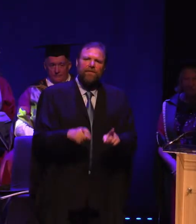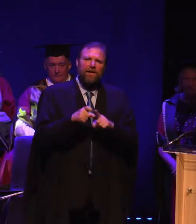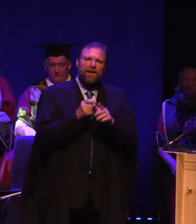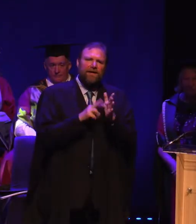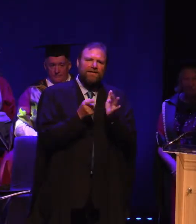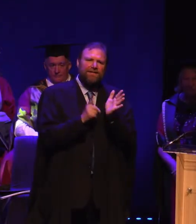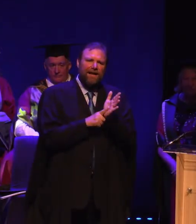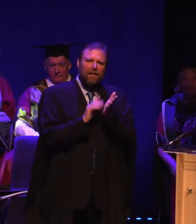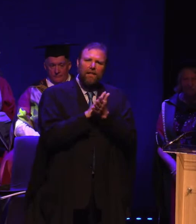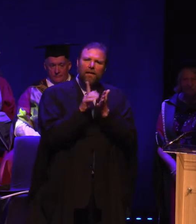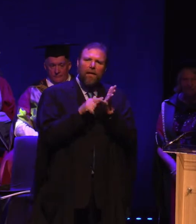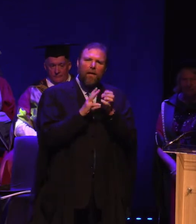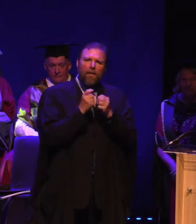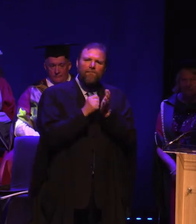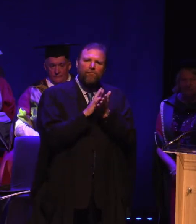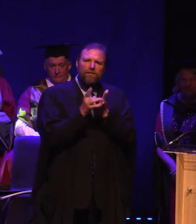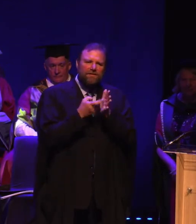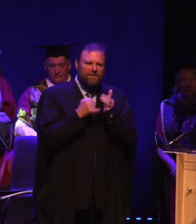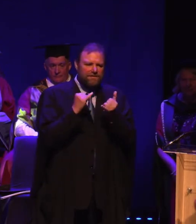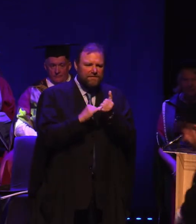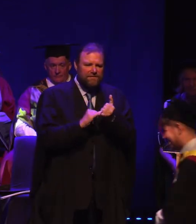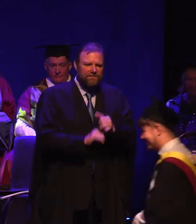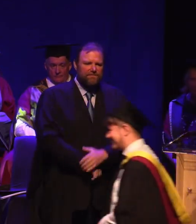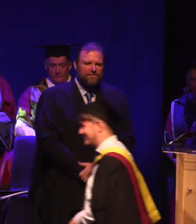Daniel Humphreys.